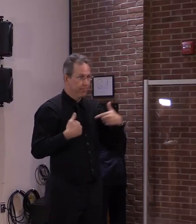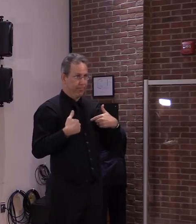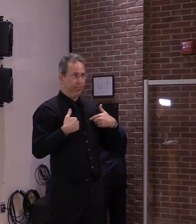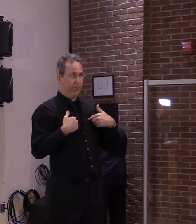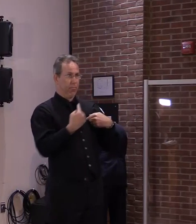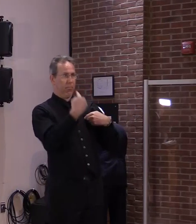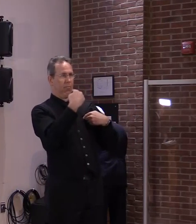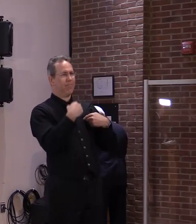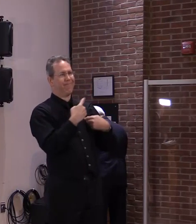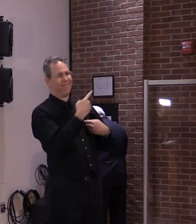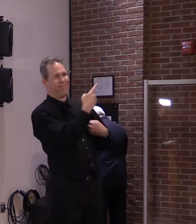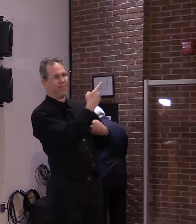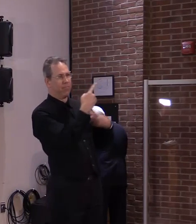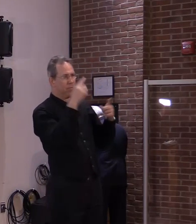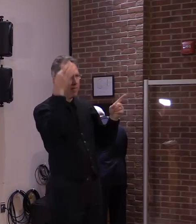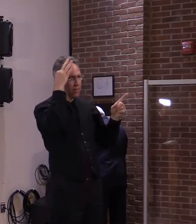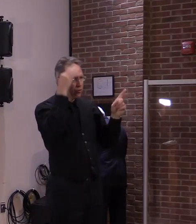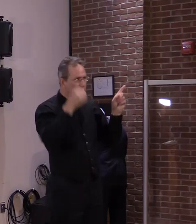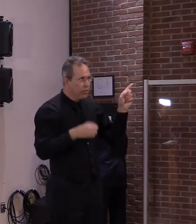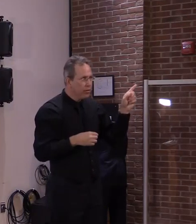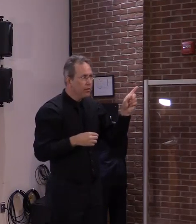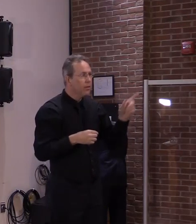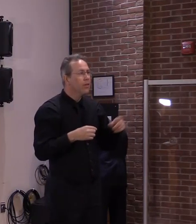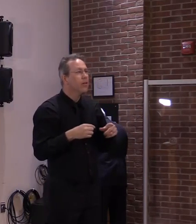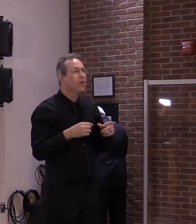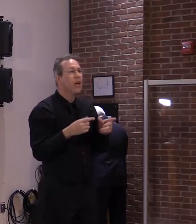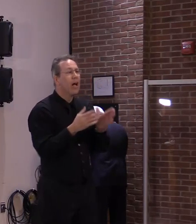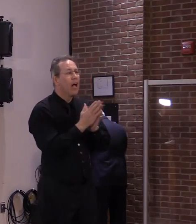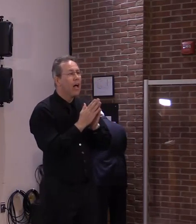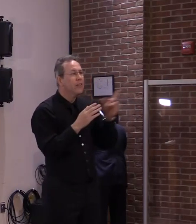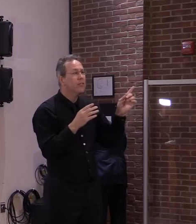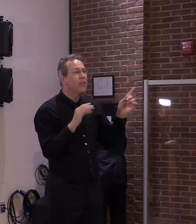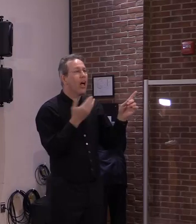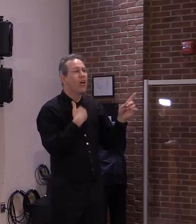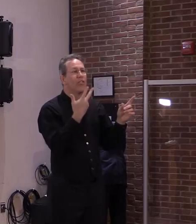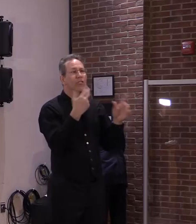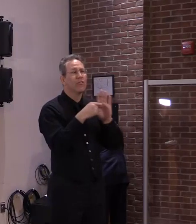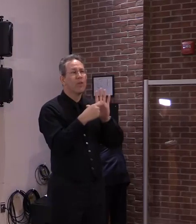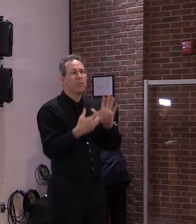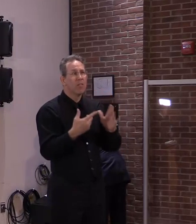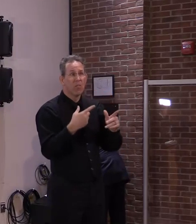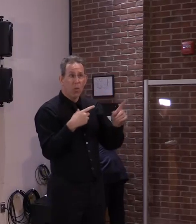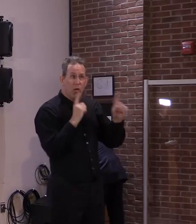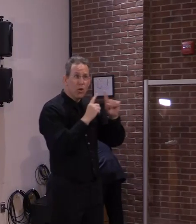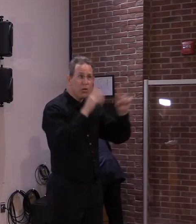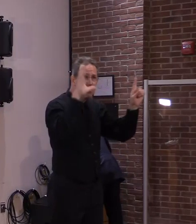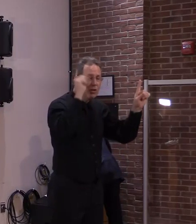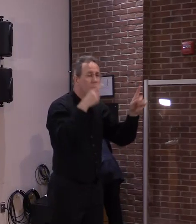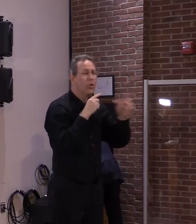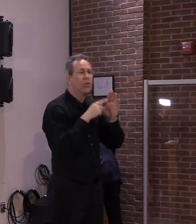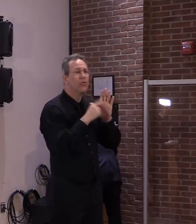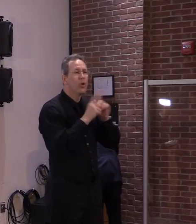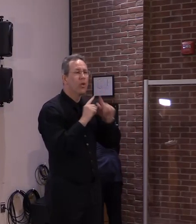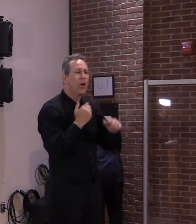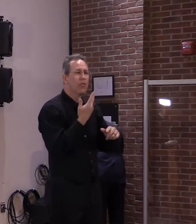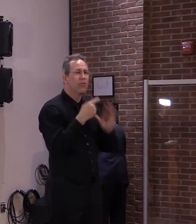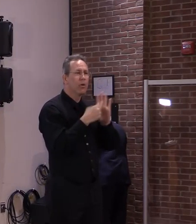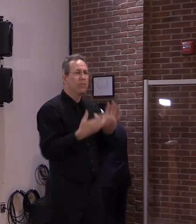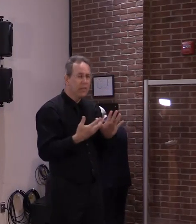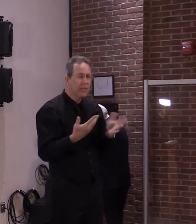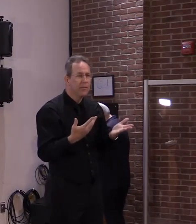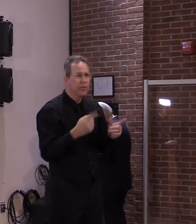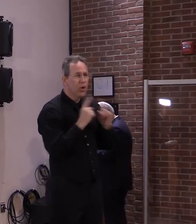our congressional delegation than it is the state delegation. Myself included. But I think there